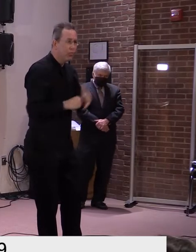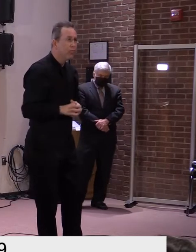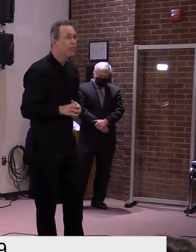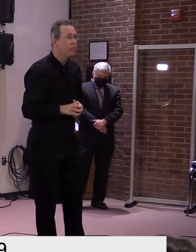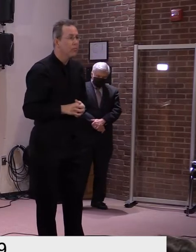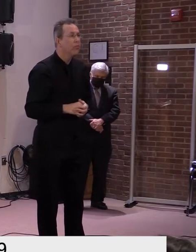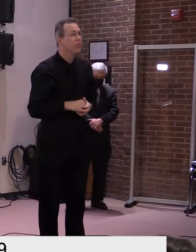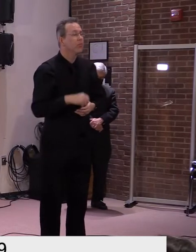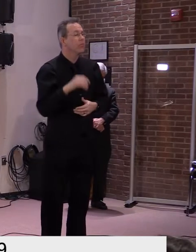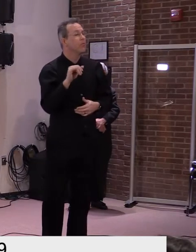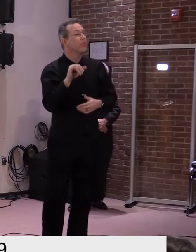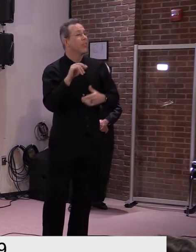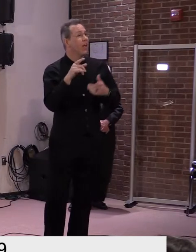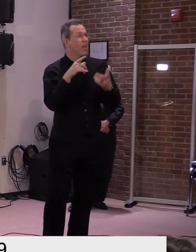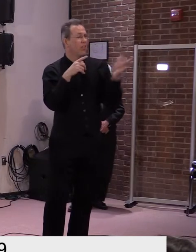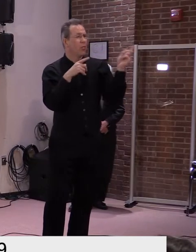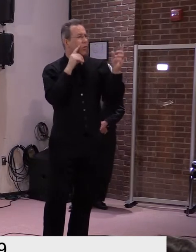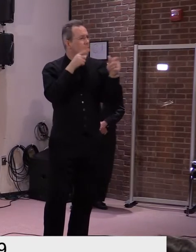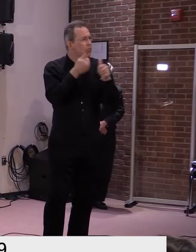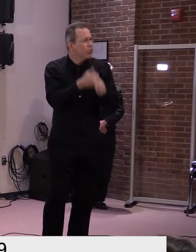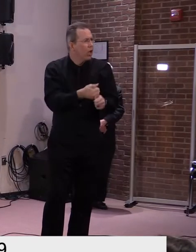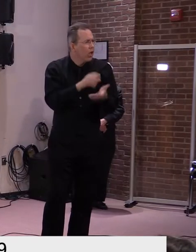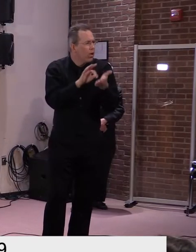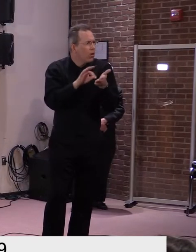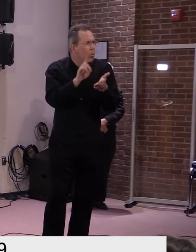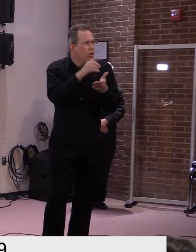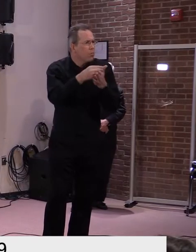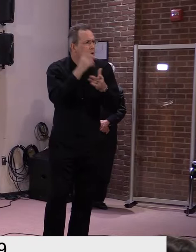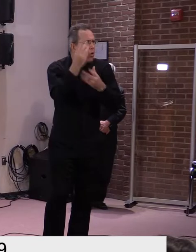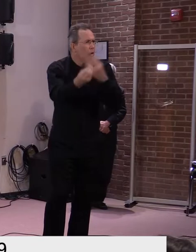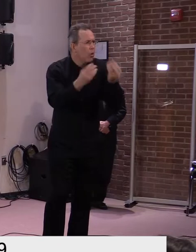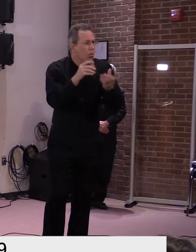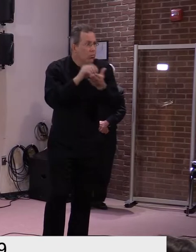tax return. So again,